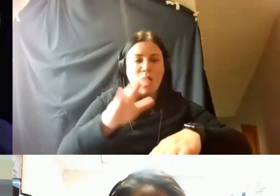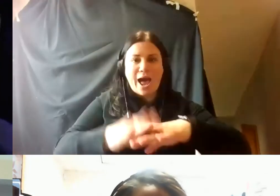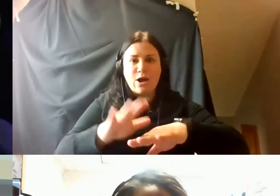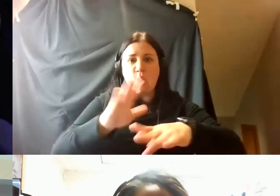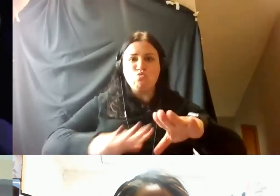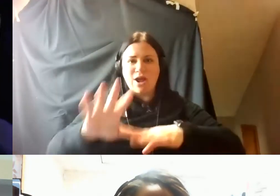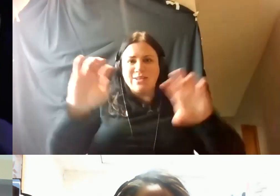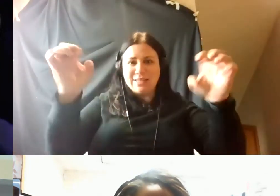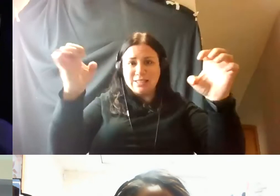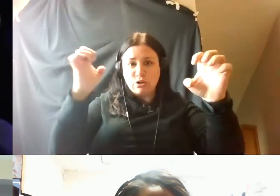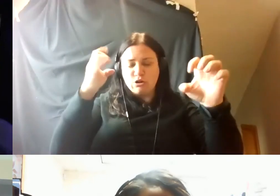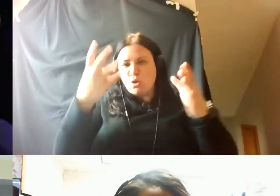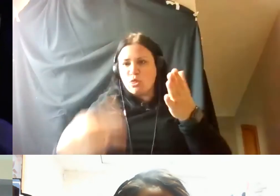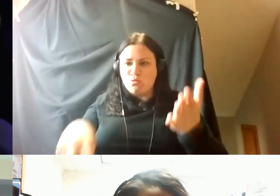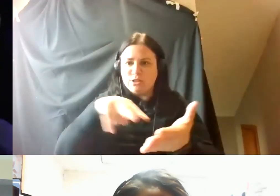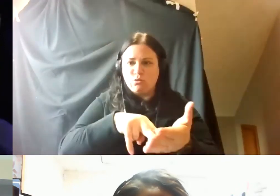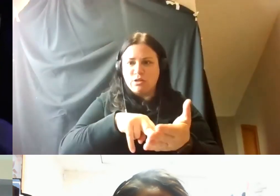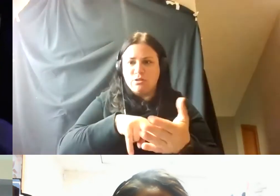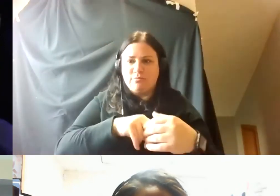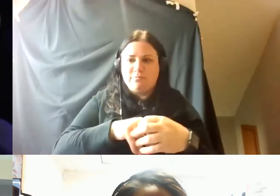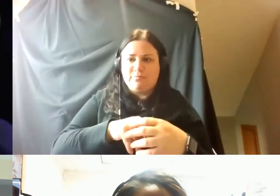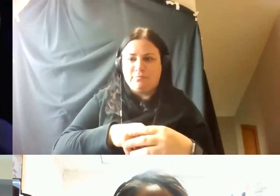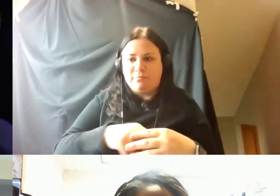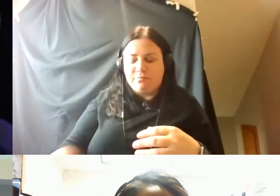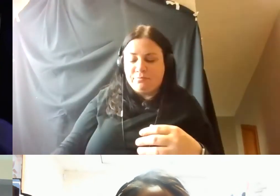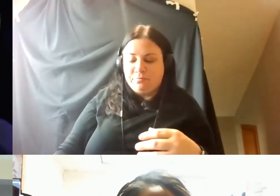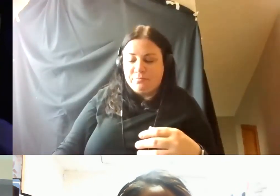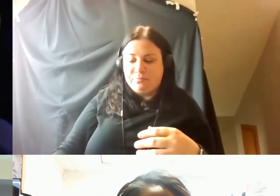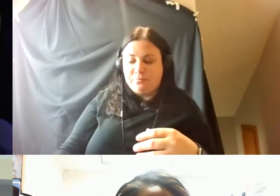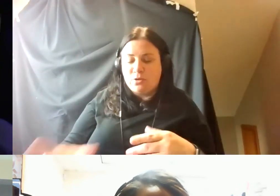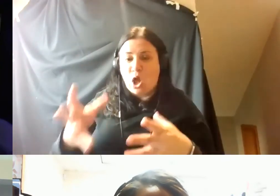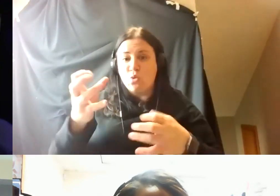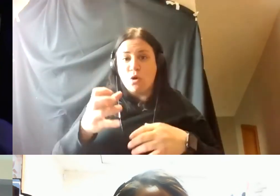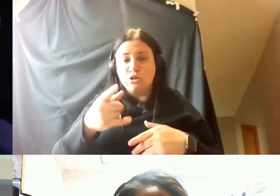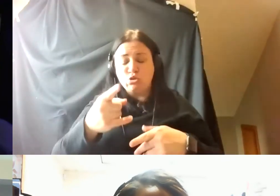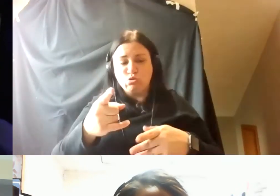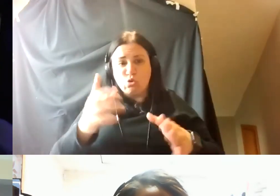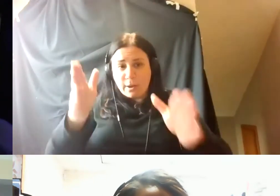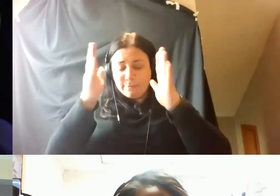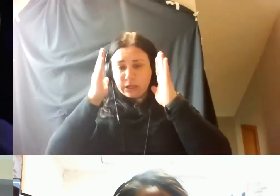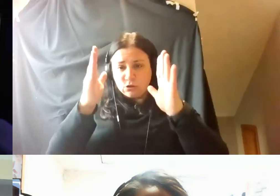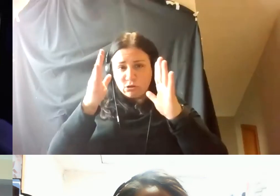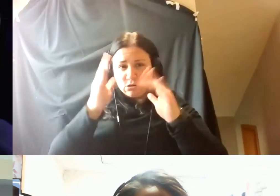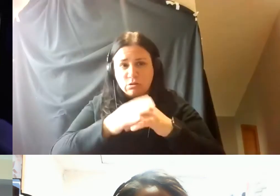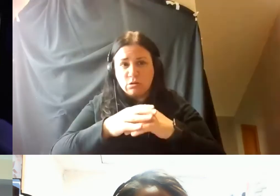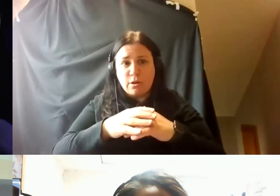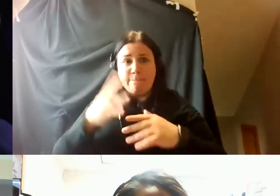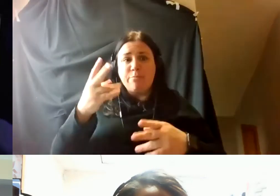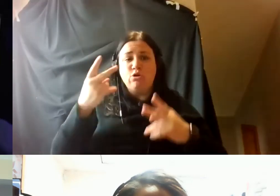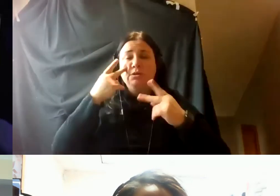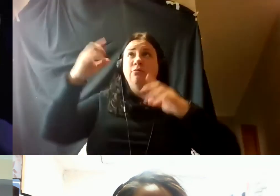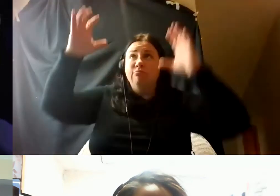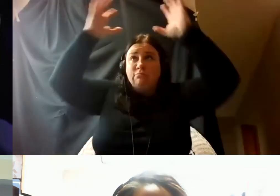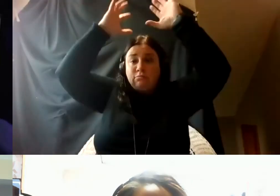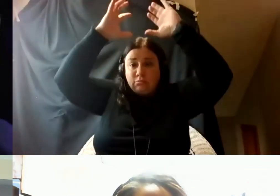him. So I just want to bring your attention, guys, to what you might see over my head right